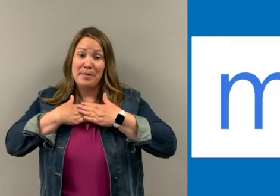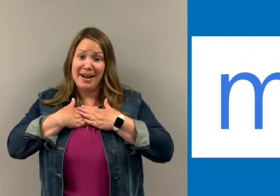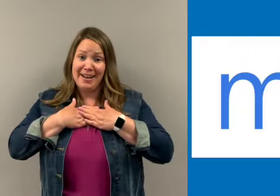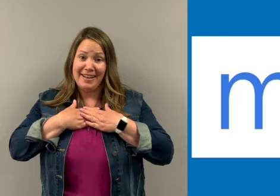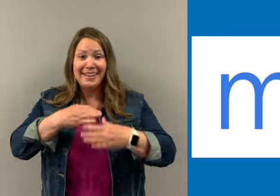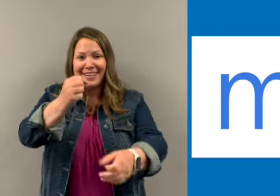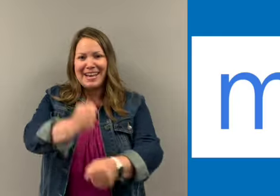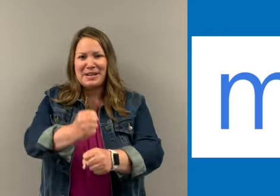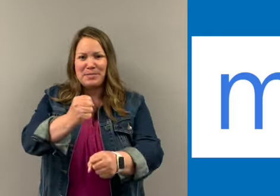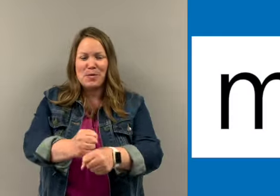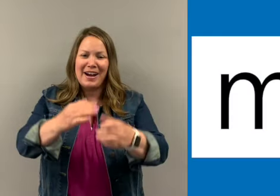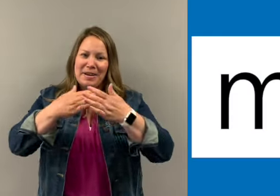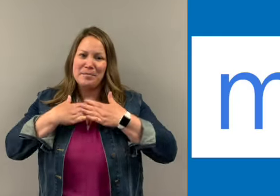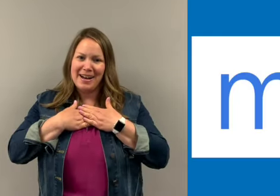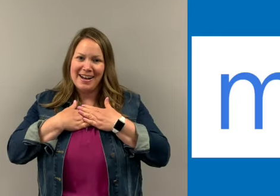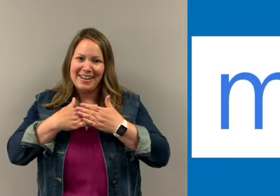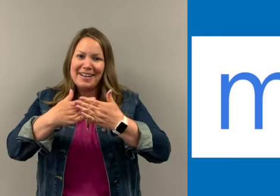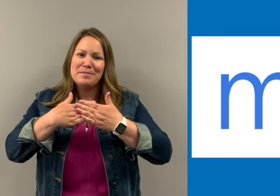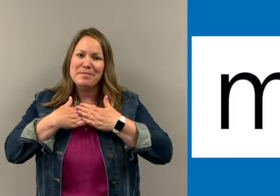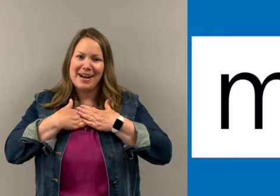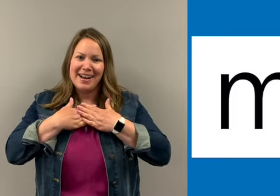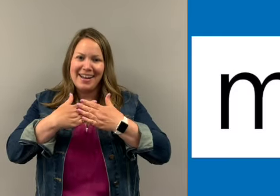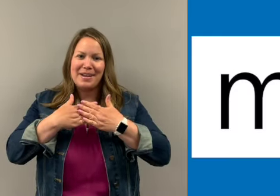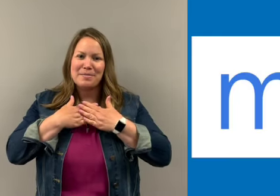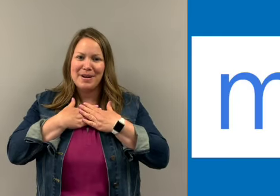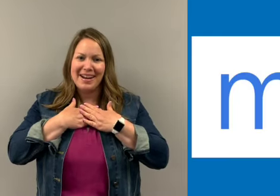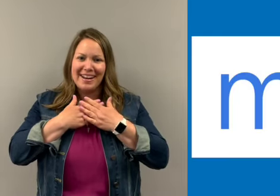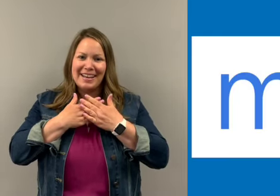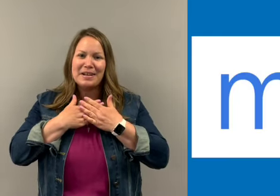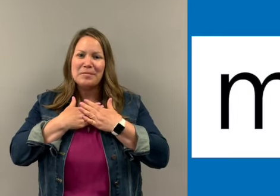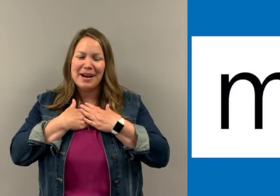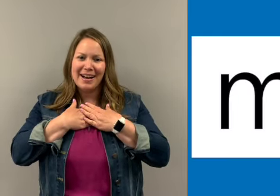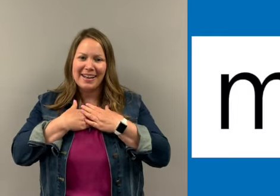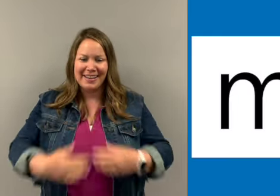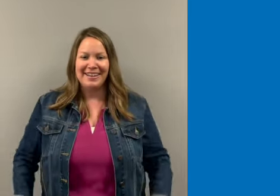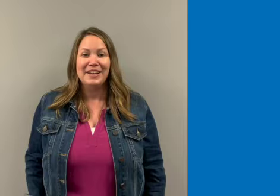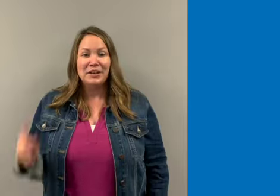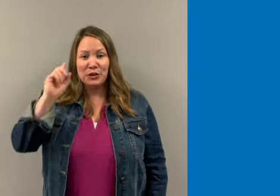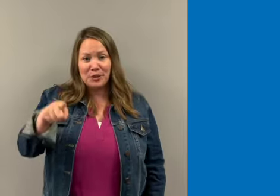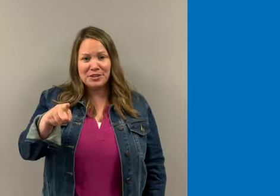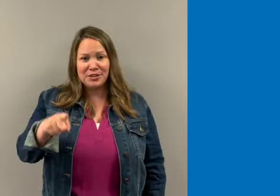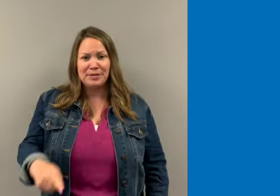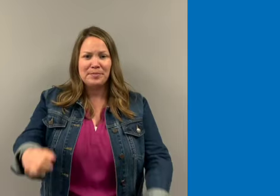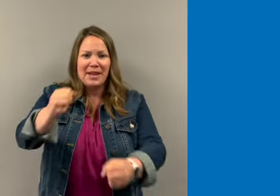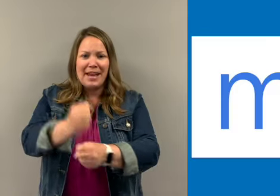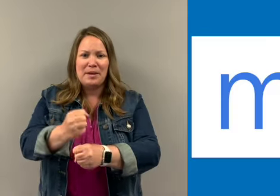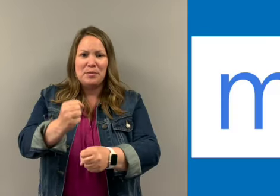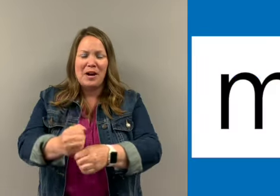M-Y, my. M-Y, my. My, my, my. Your